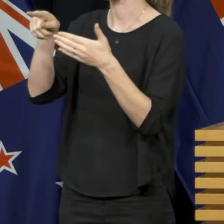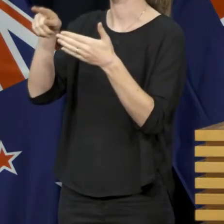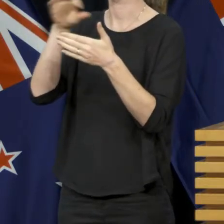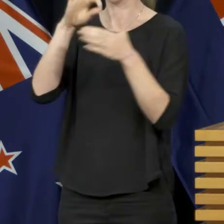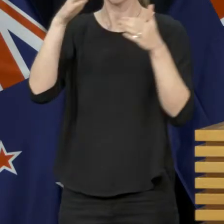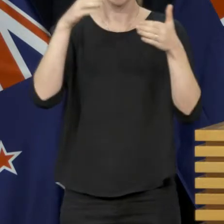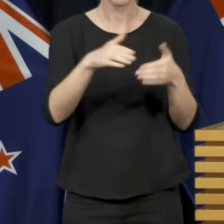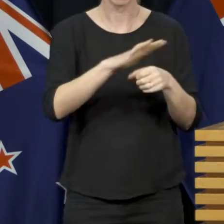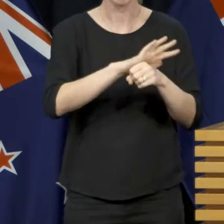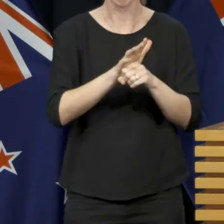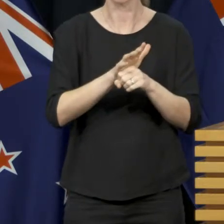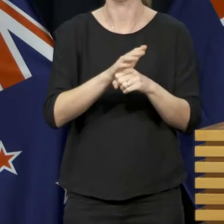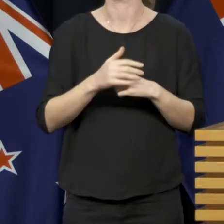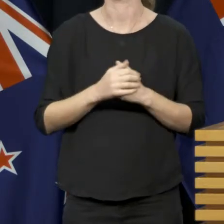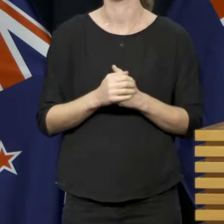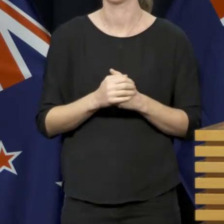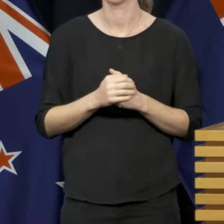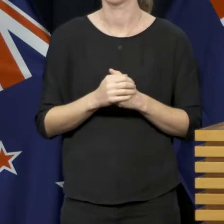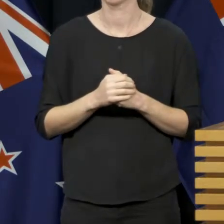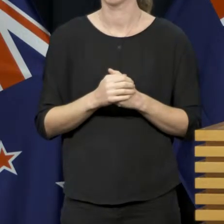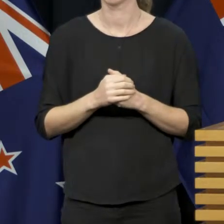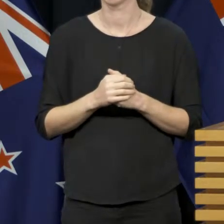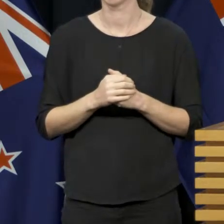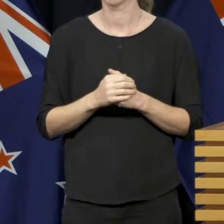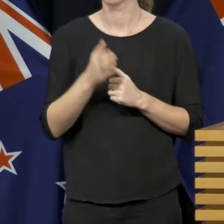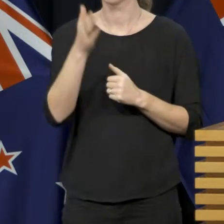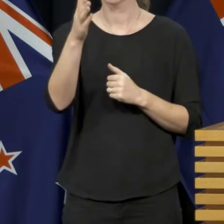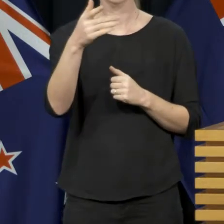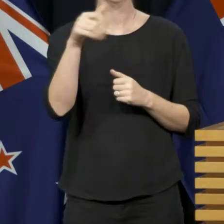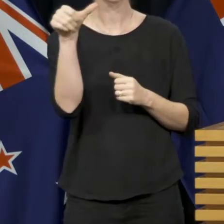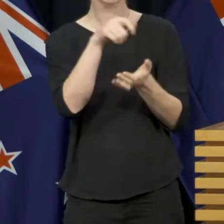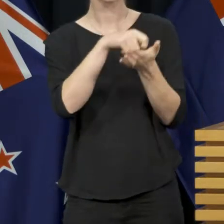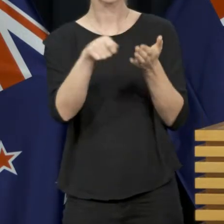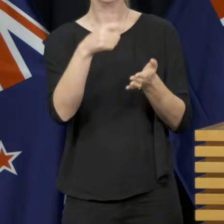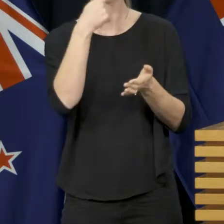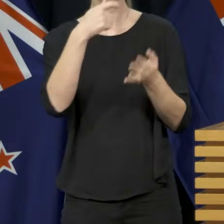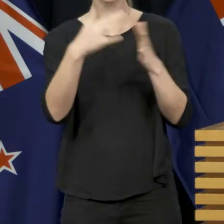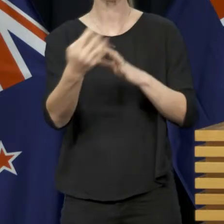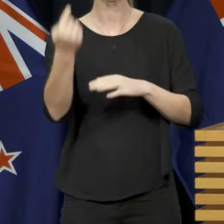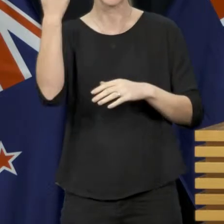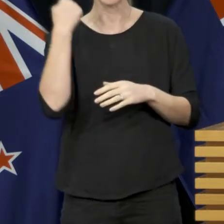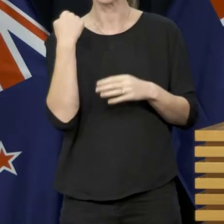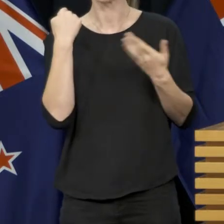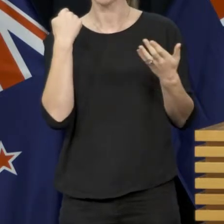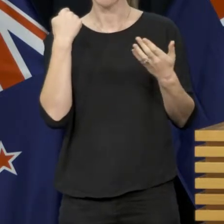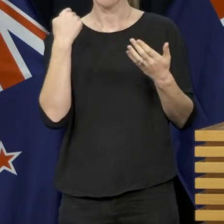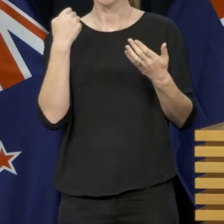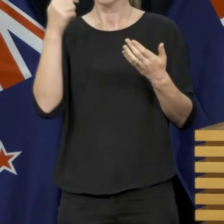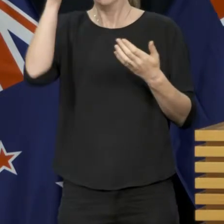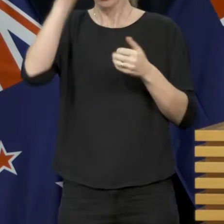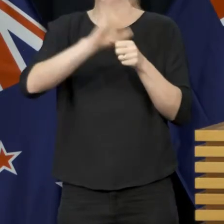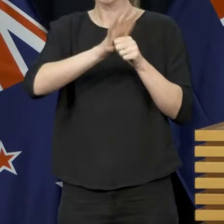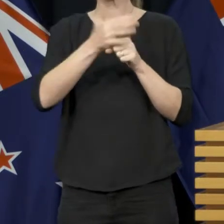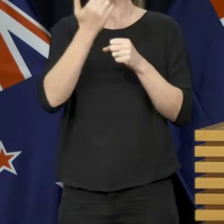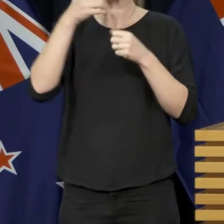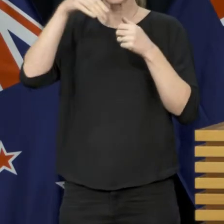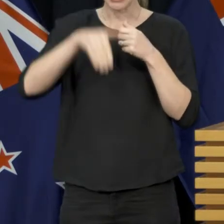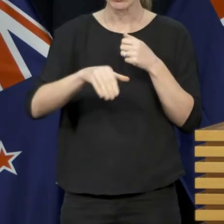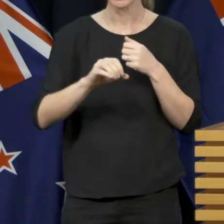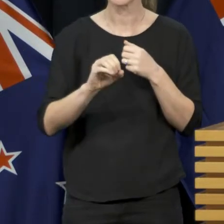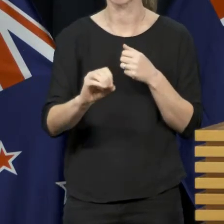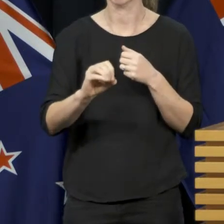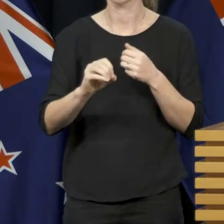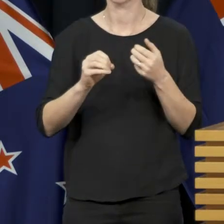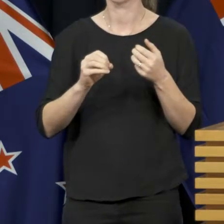response first. How much was Jessica? a few weeks ago. Jessica? Why didn't he just resign a few weeks ago then when we got to those 0 cases, when effectively getting us